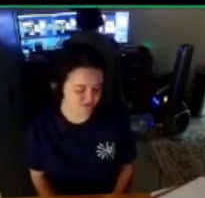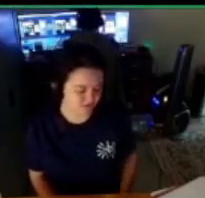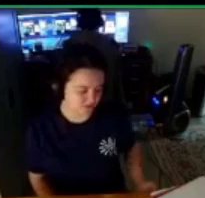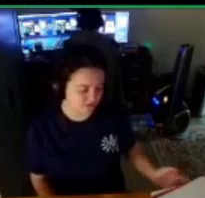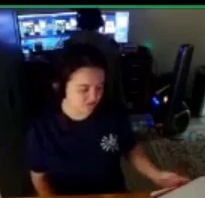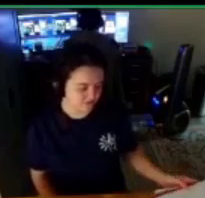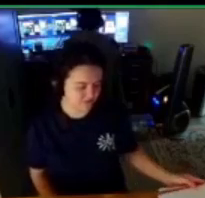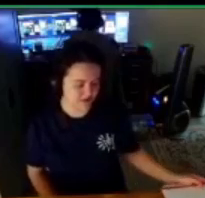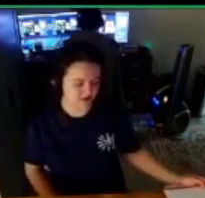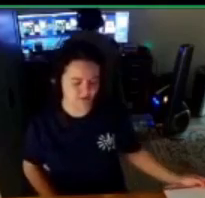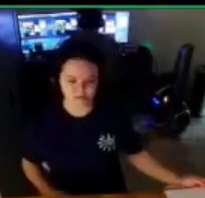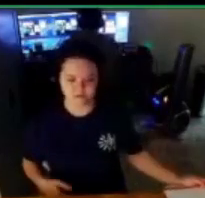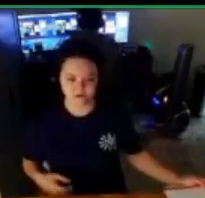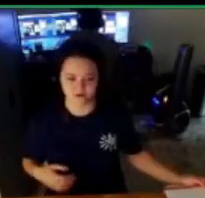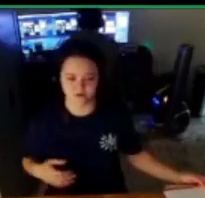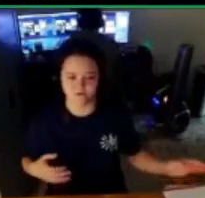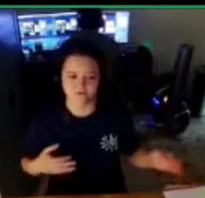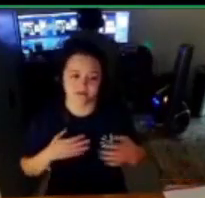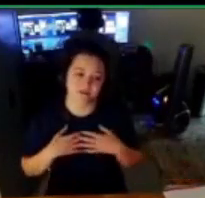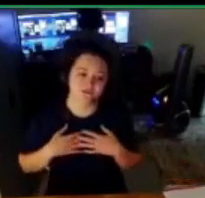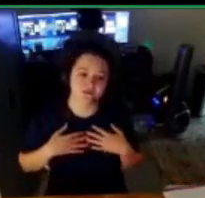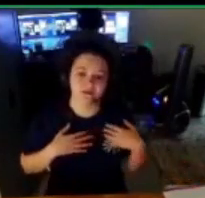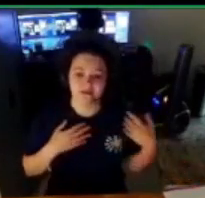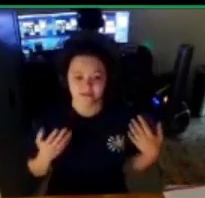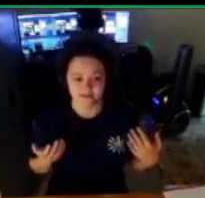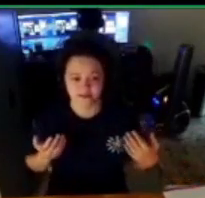So a little bit of background on myself in the SCA.